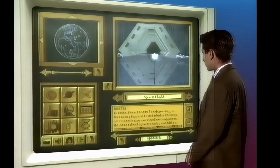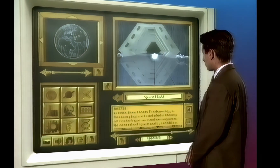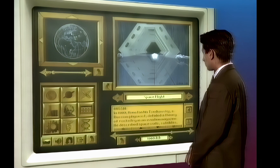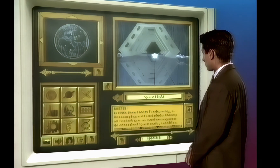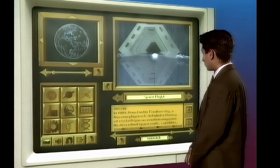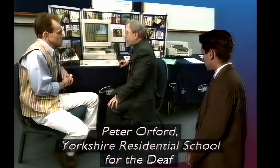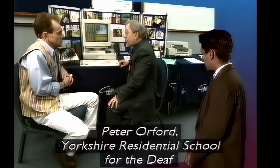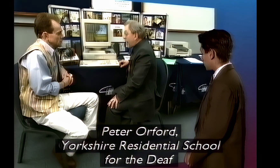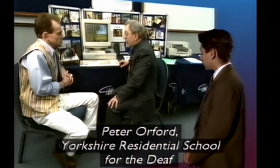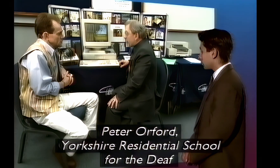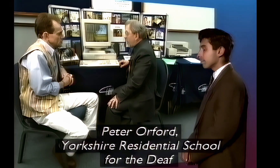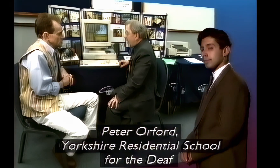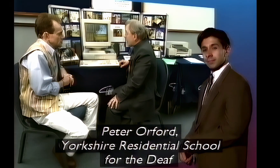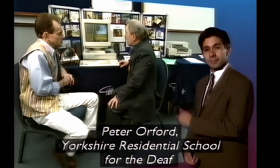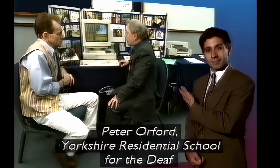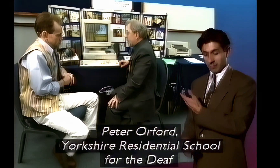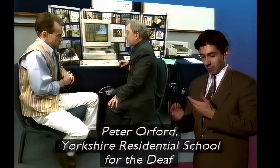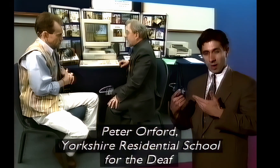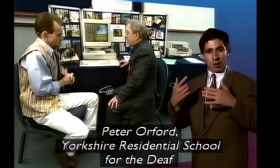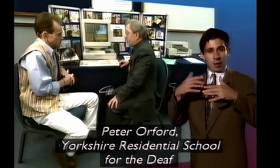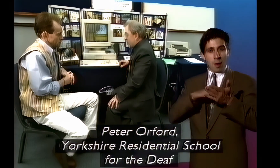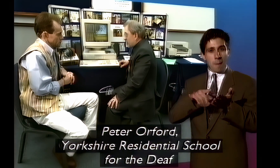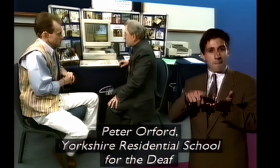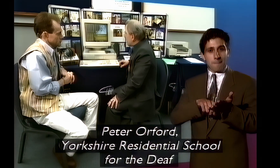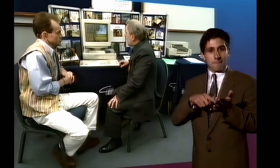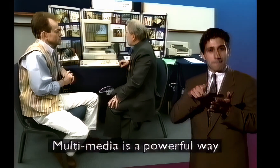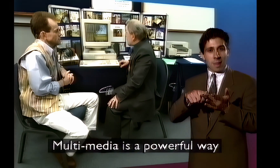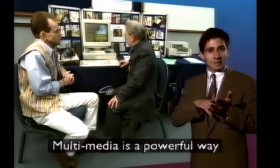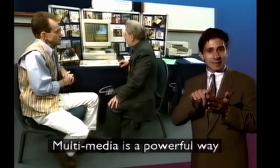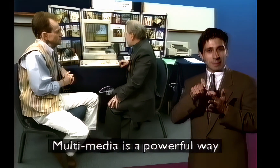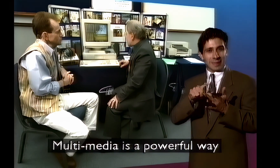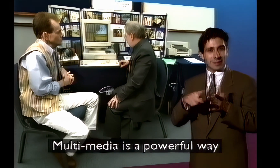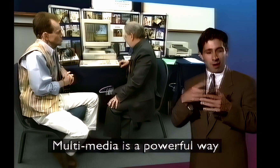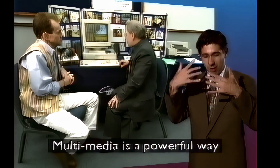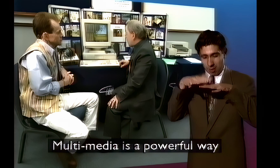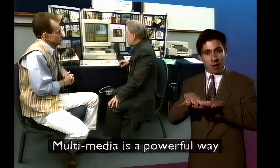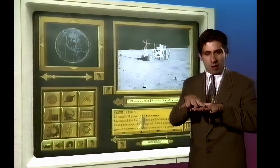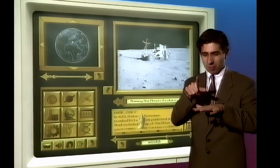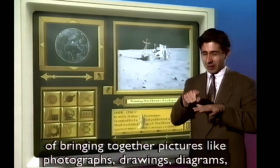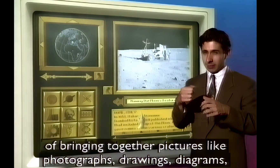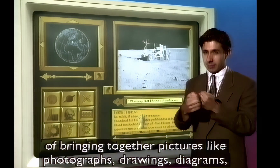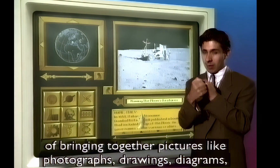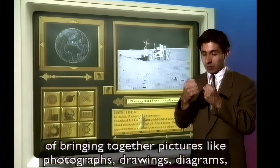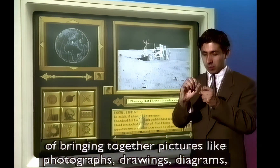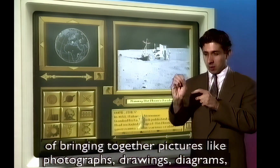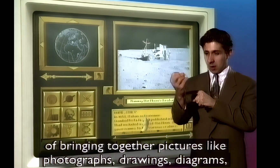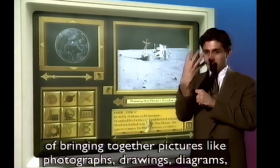Multimedia is a very powerful way of bringing together pictures, still pictures like photographs here, drawings,